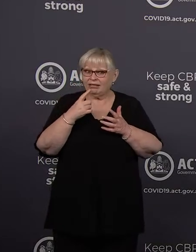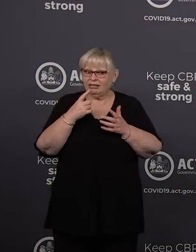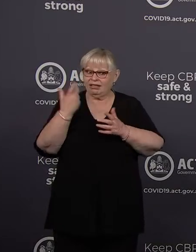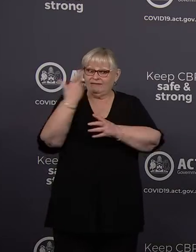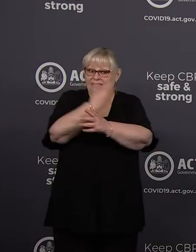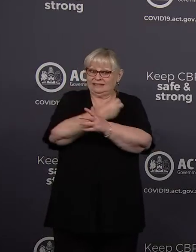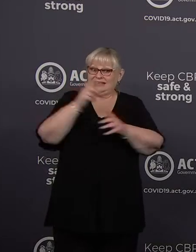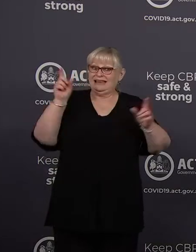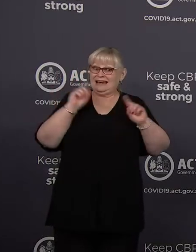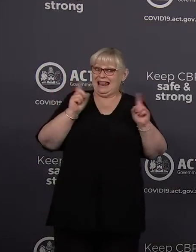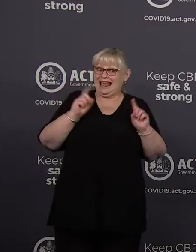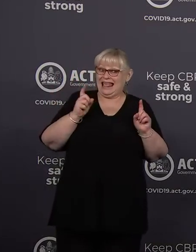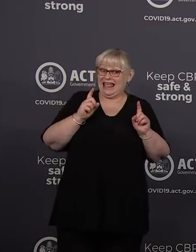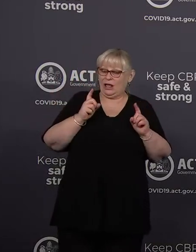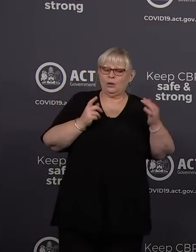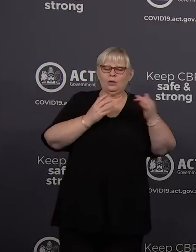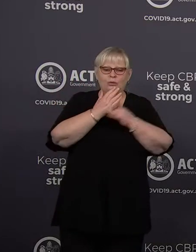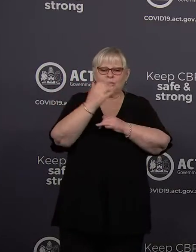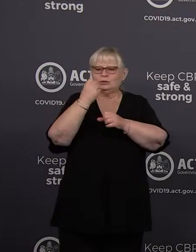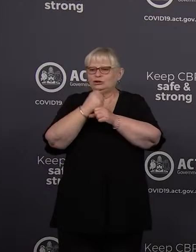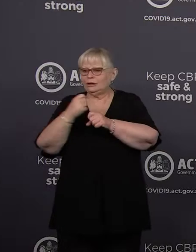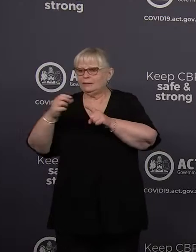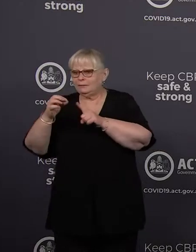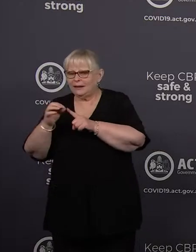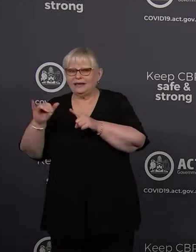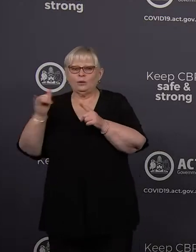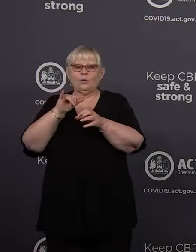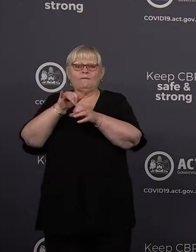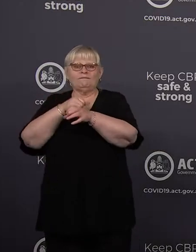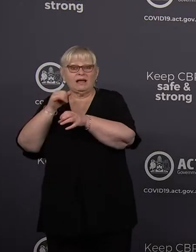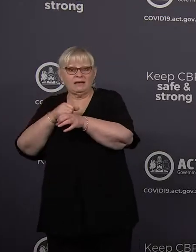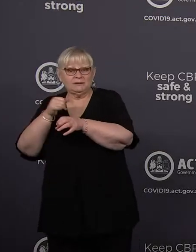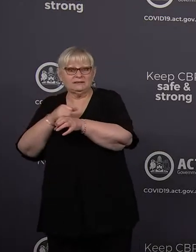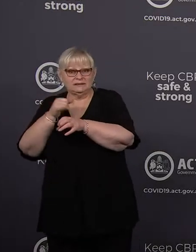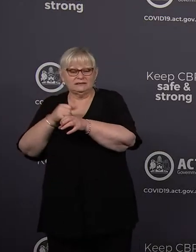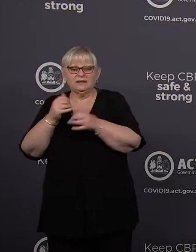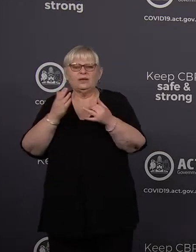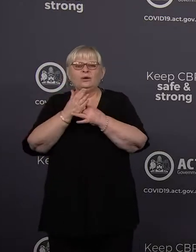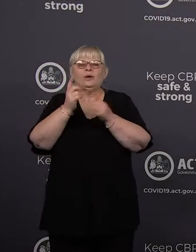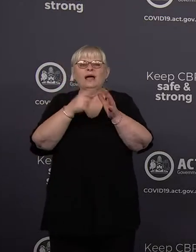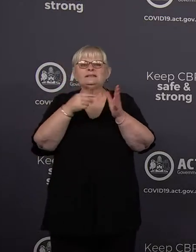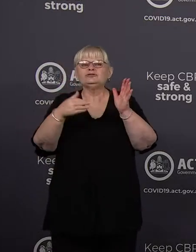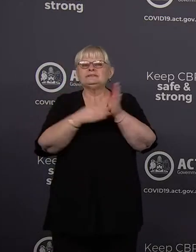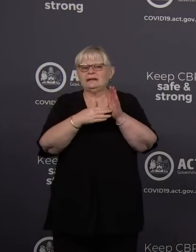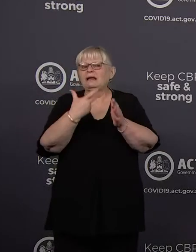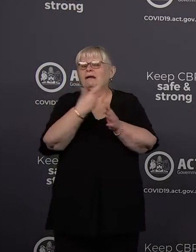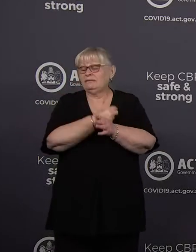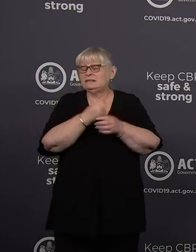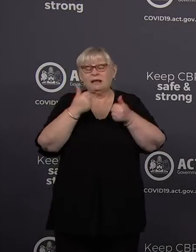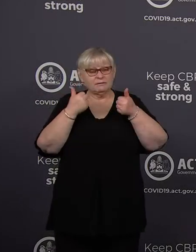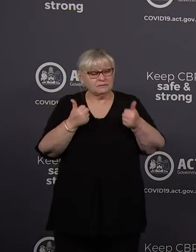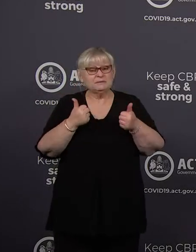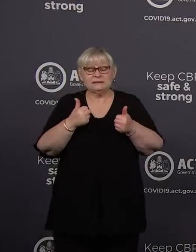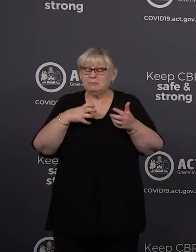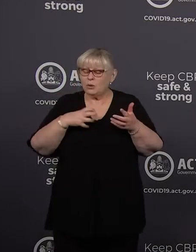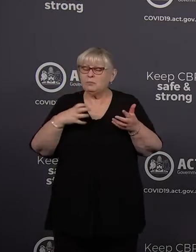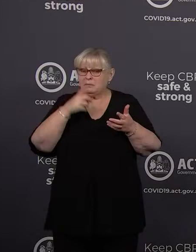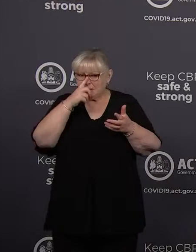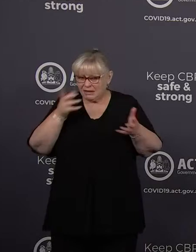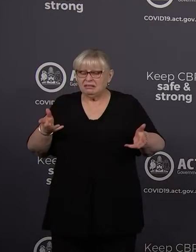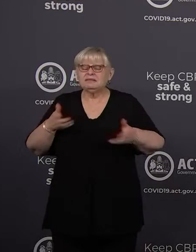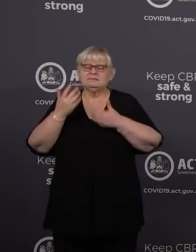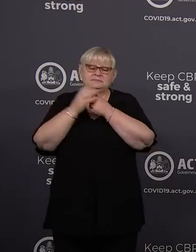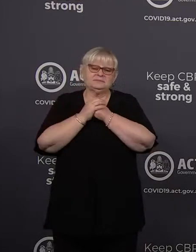vaccinated now through a GP or pharmacist using the AstraZeneca vaccine.